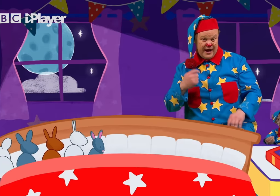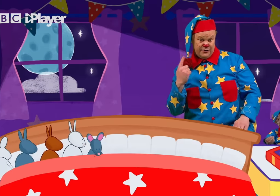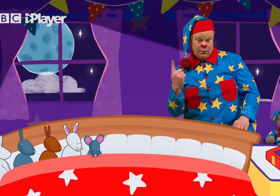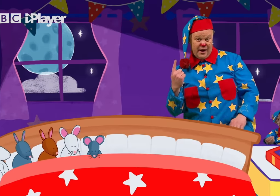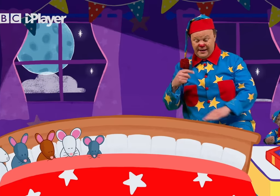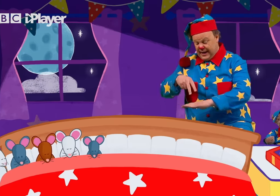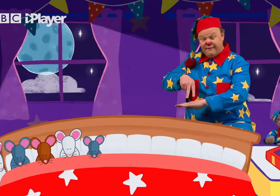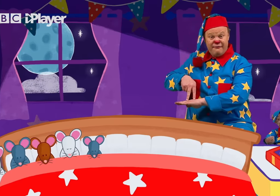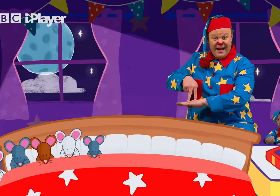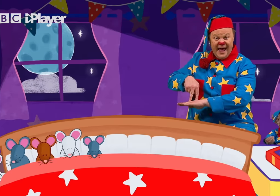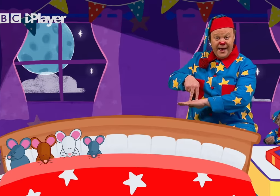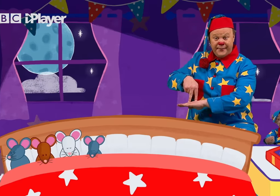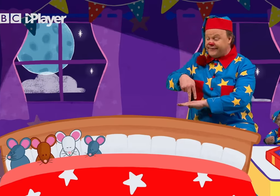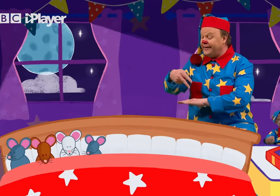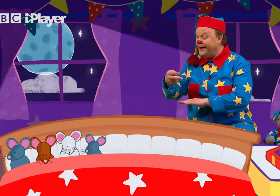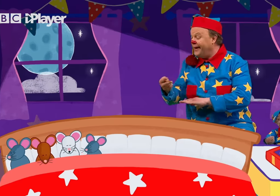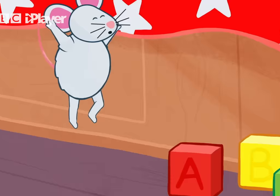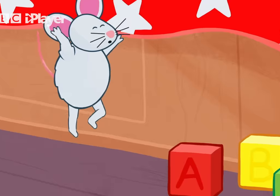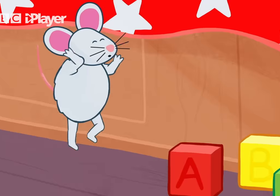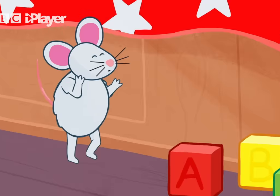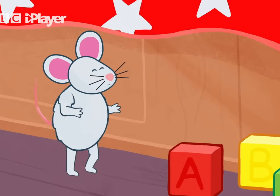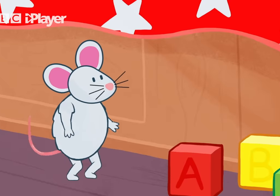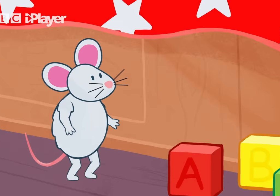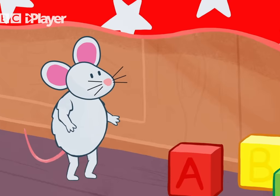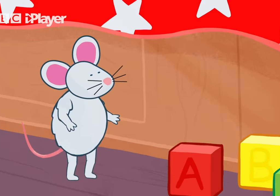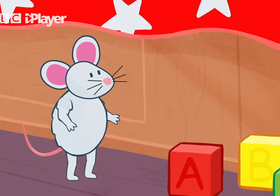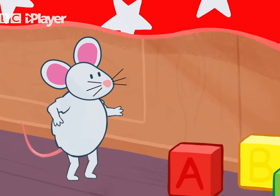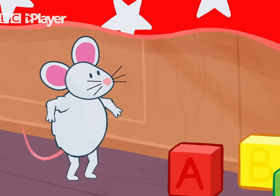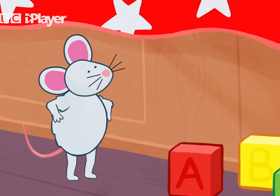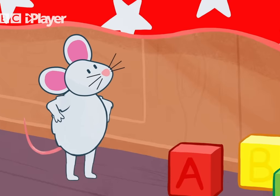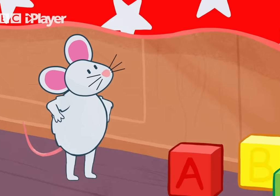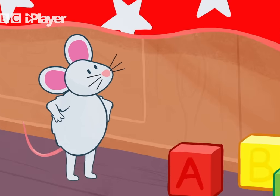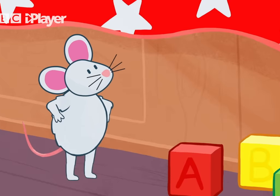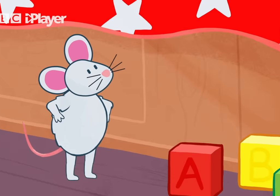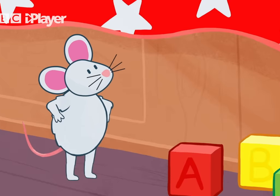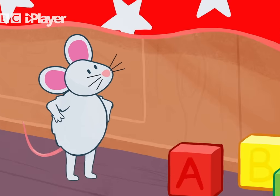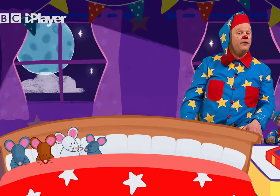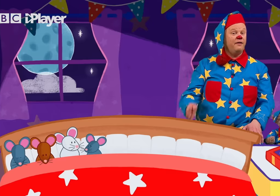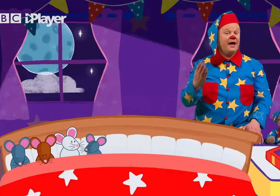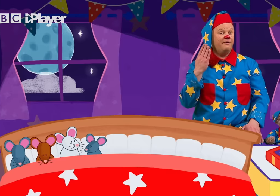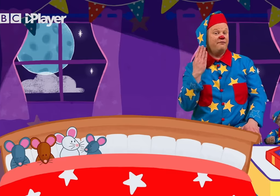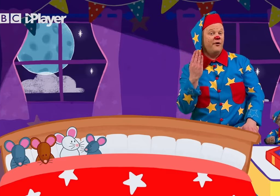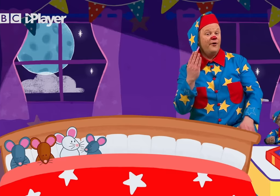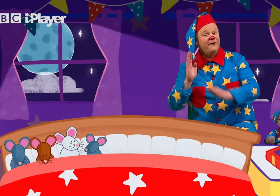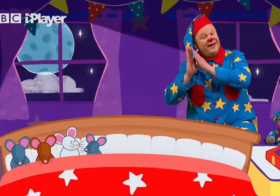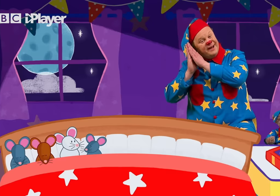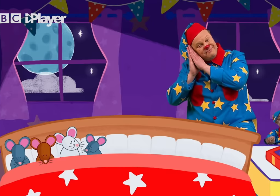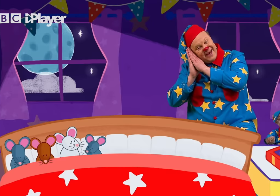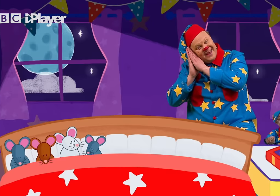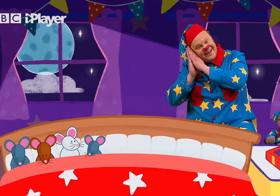and one fell out. Oh, no! There were 4 in a bed